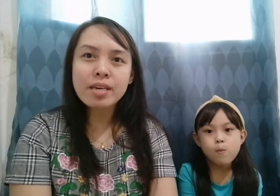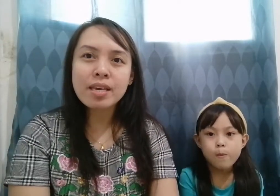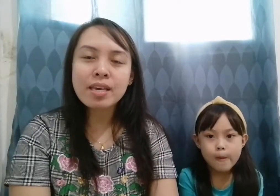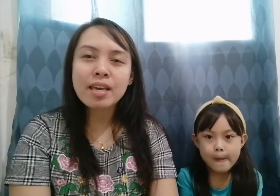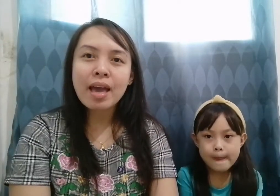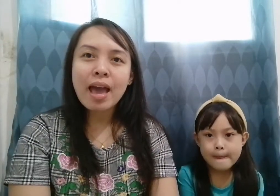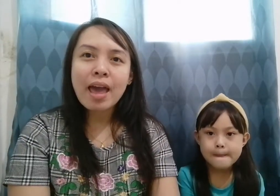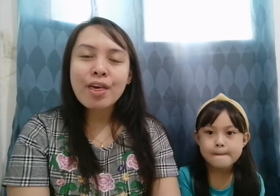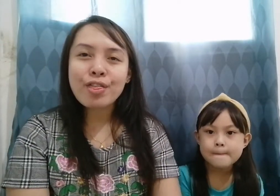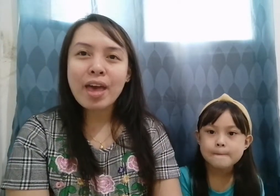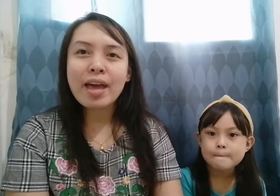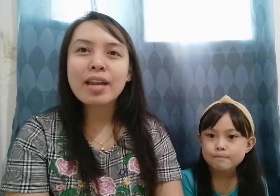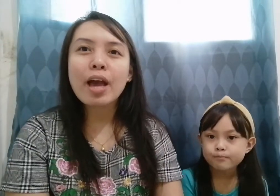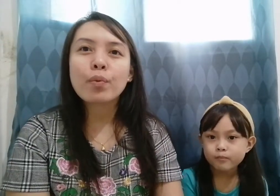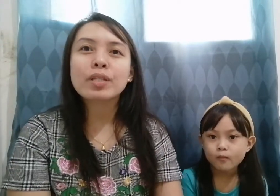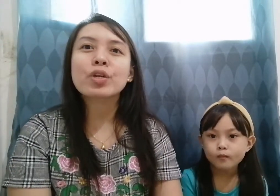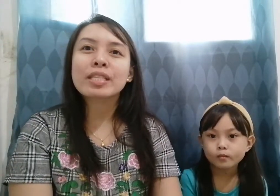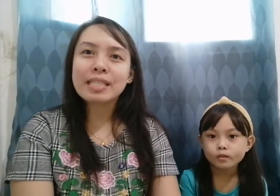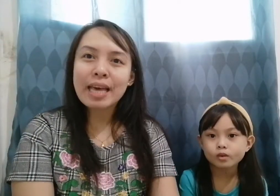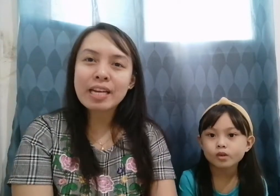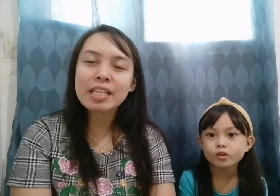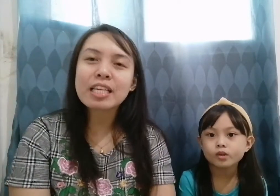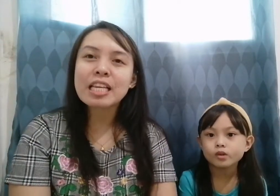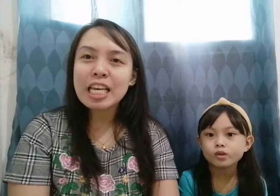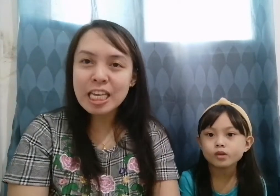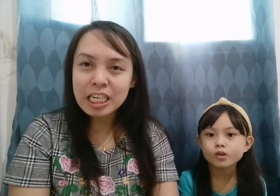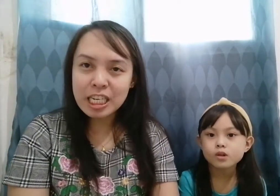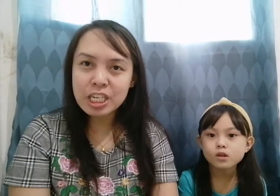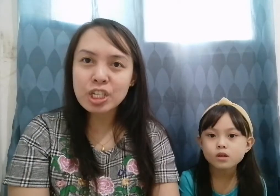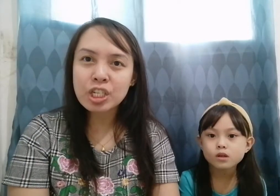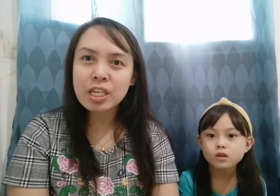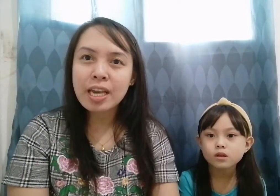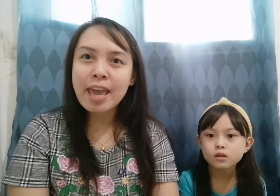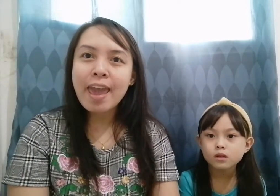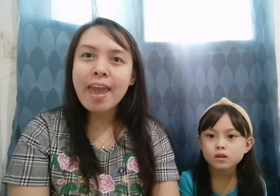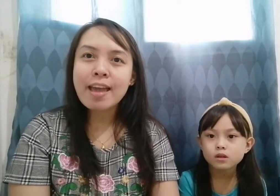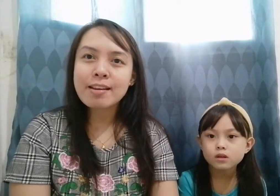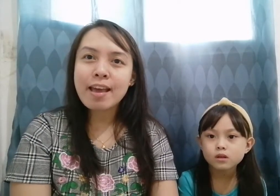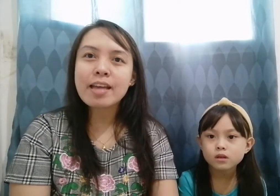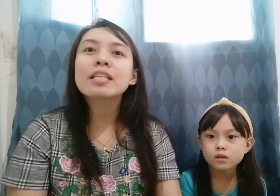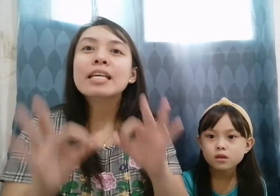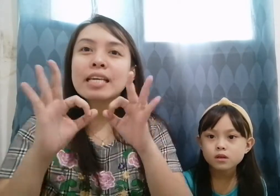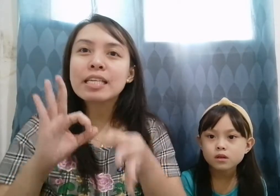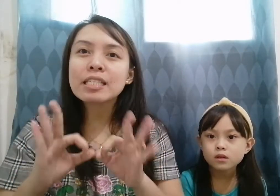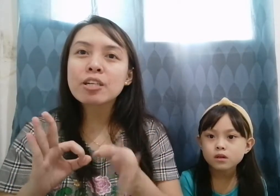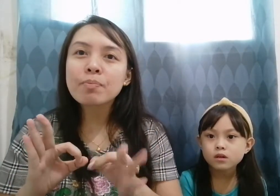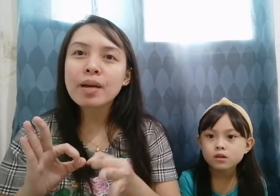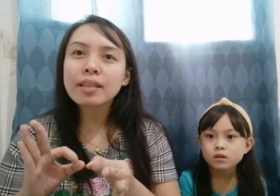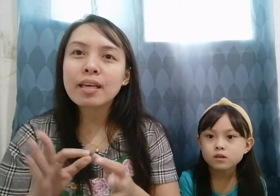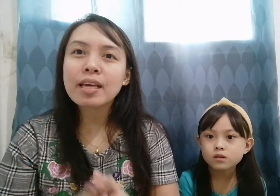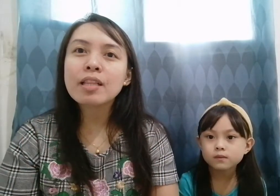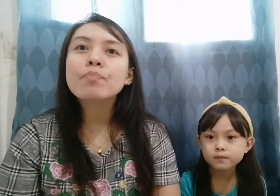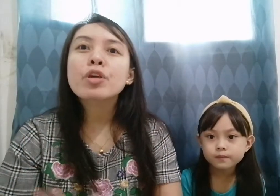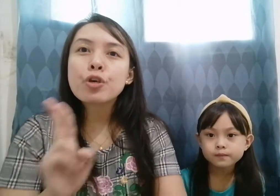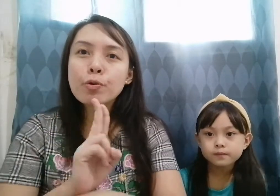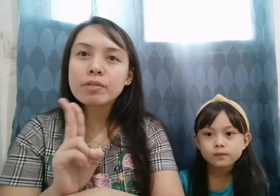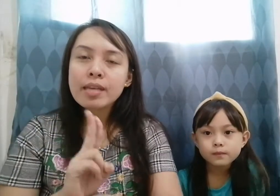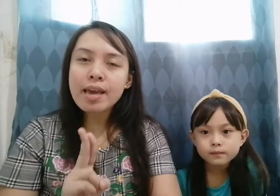week. Then I will translate it in English and then interpret it